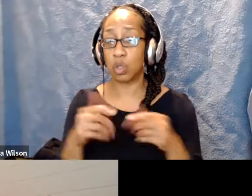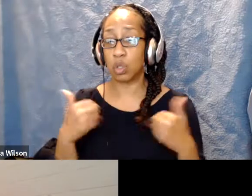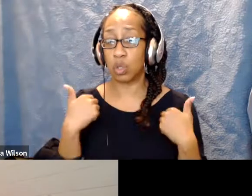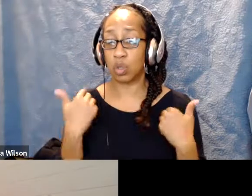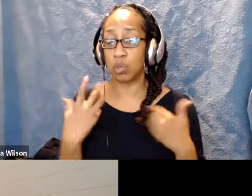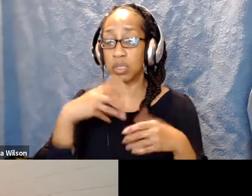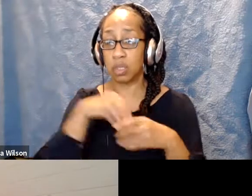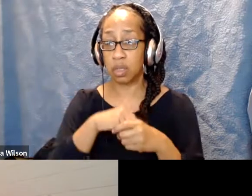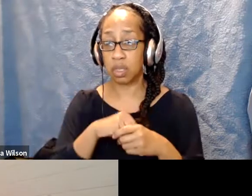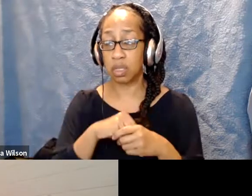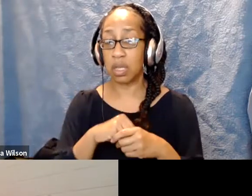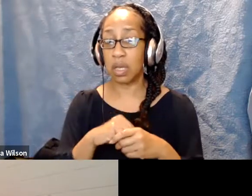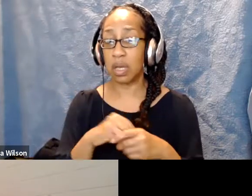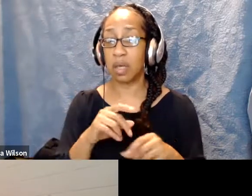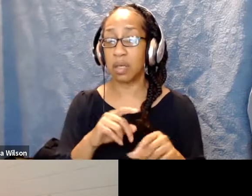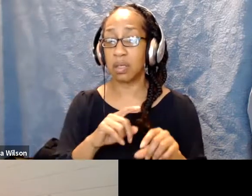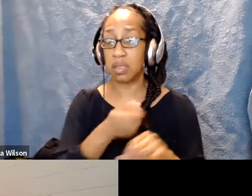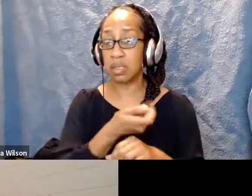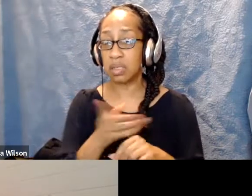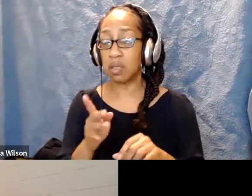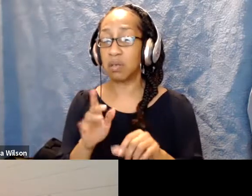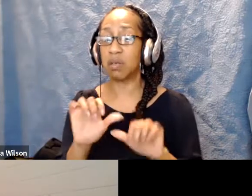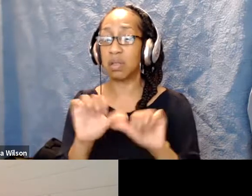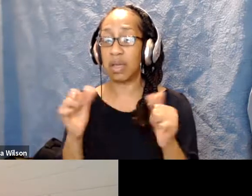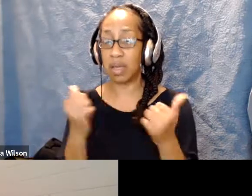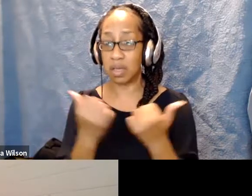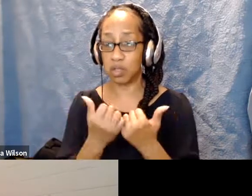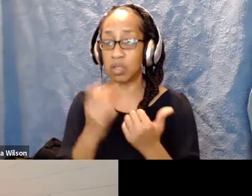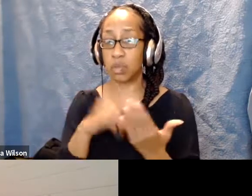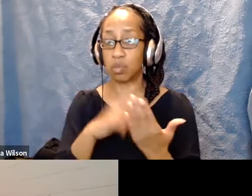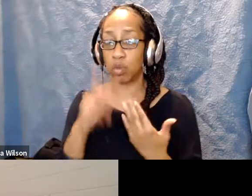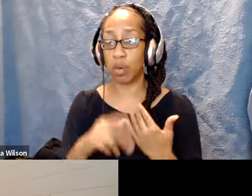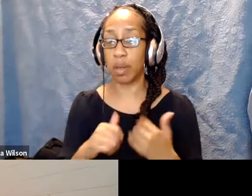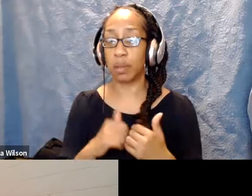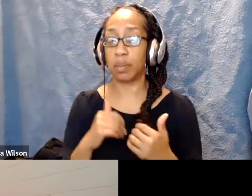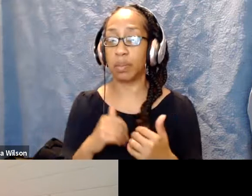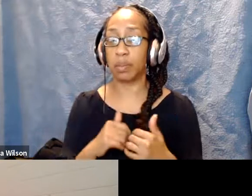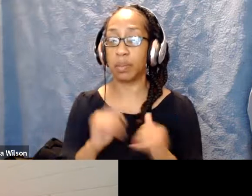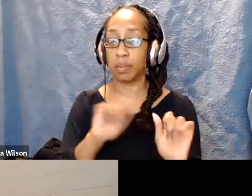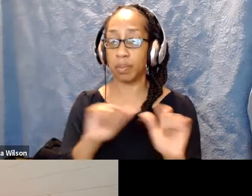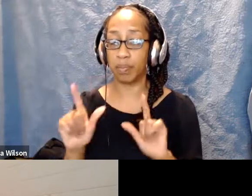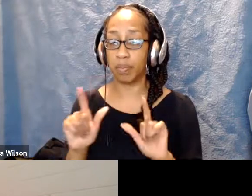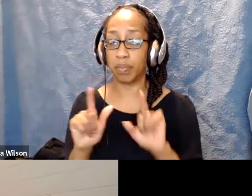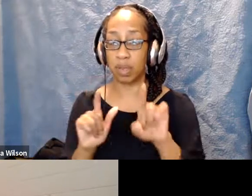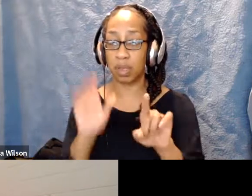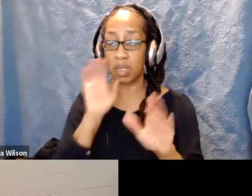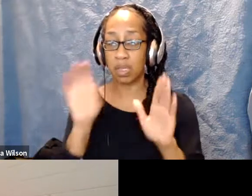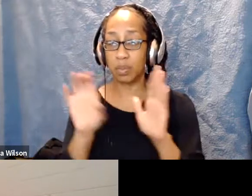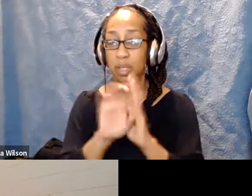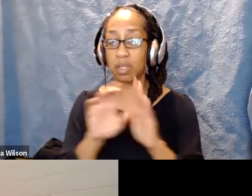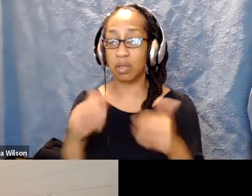multi-agency planning MAP team. So next slide, please. There's just an image of a